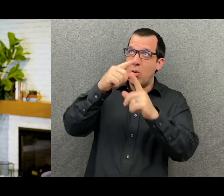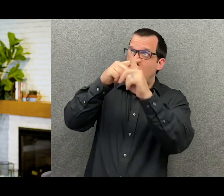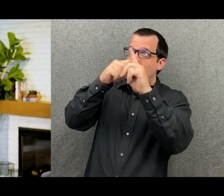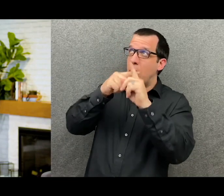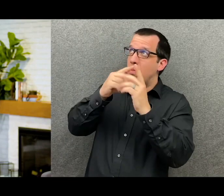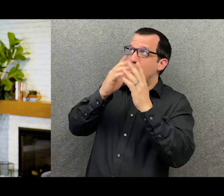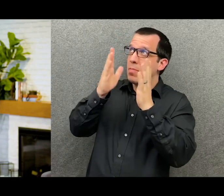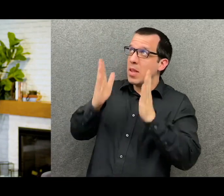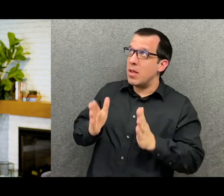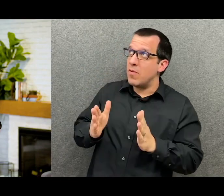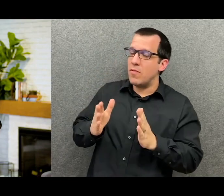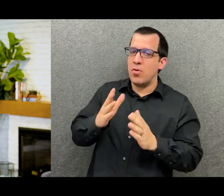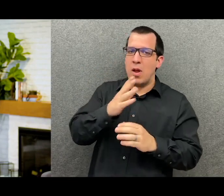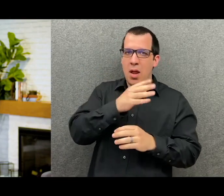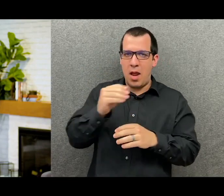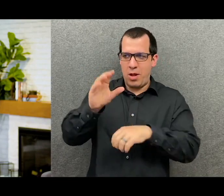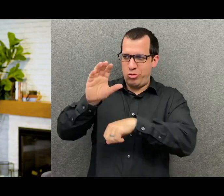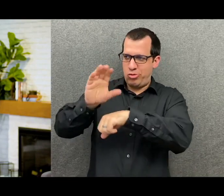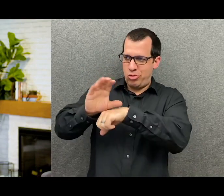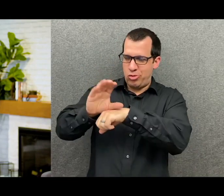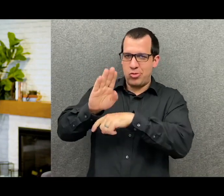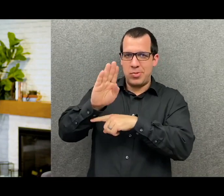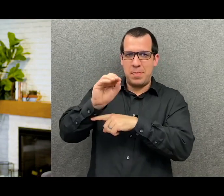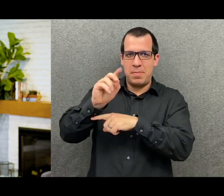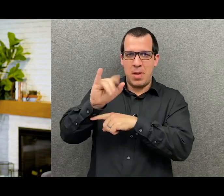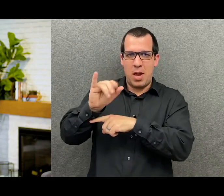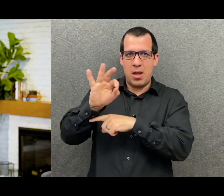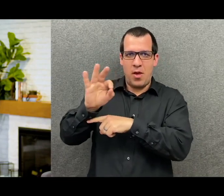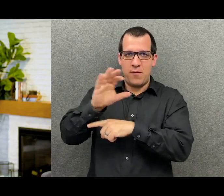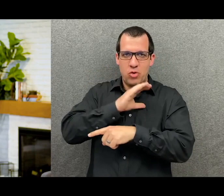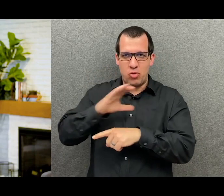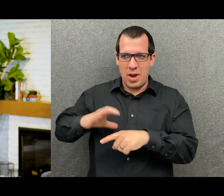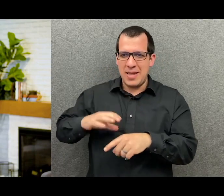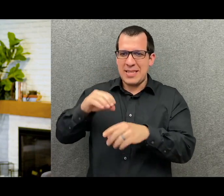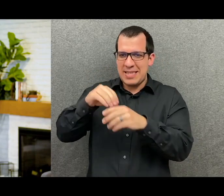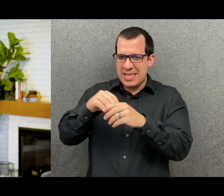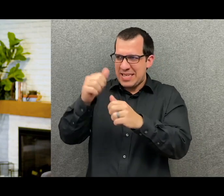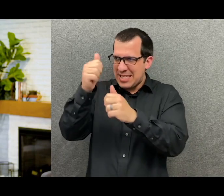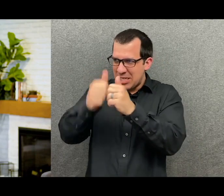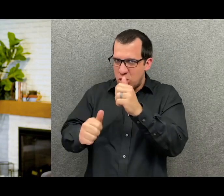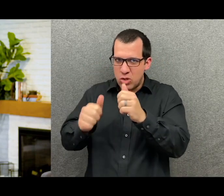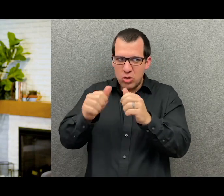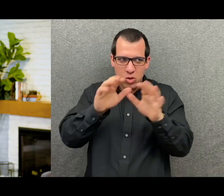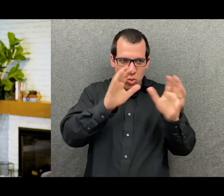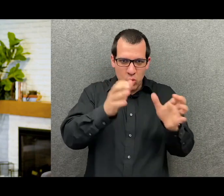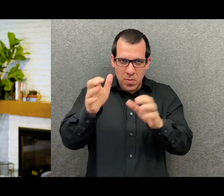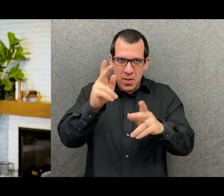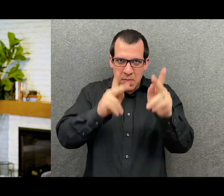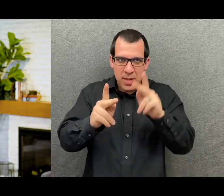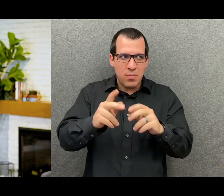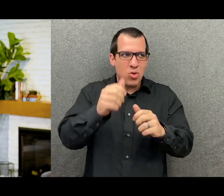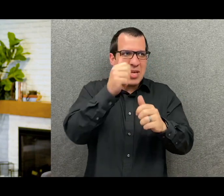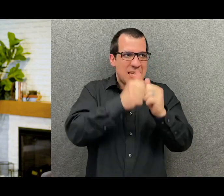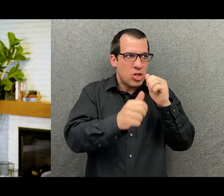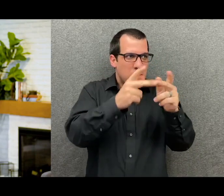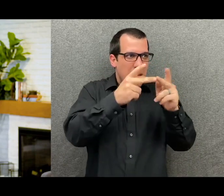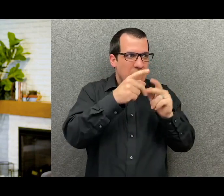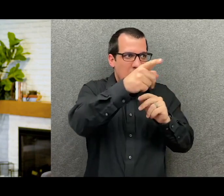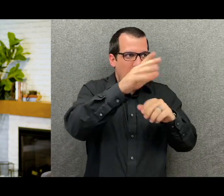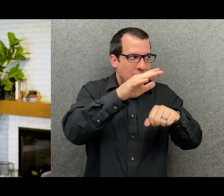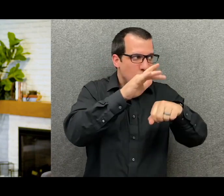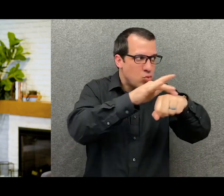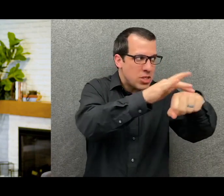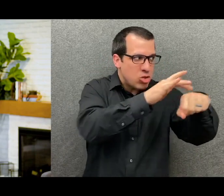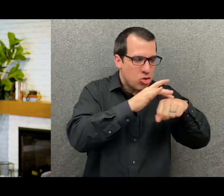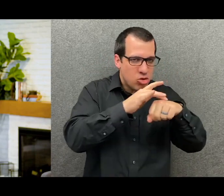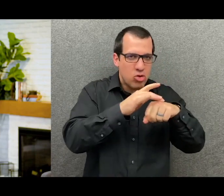a believer, and a body of Christ with every people group and in every unreached place.